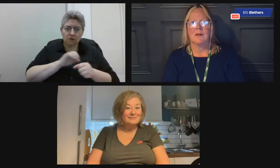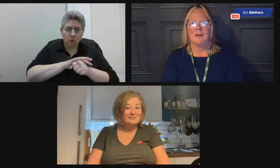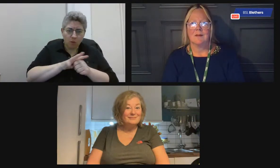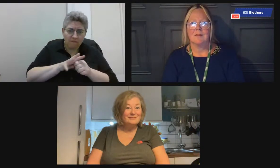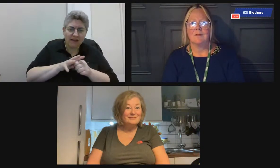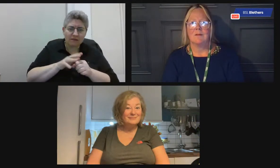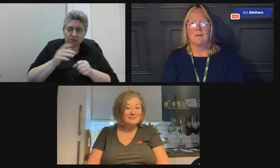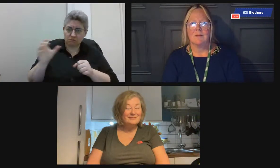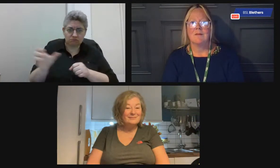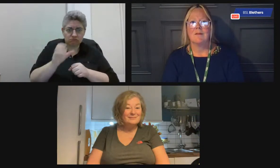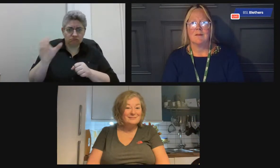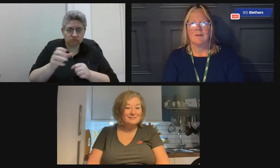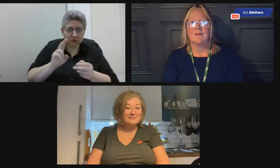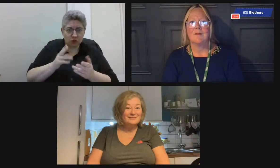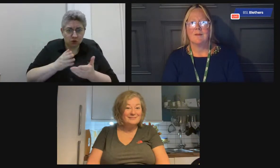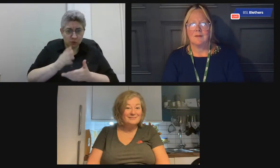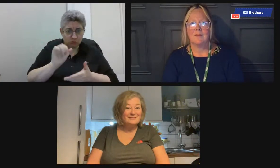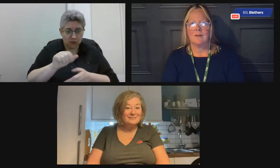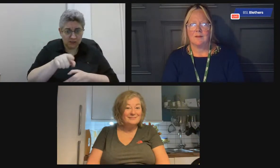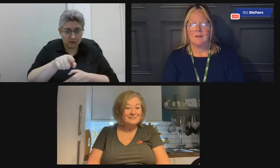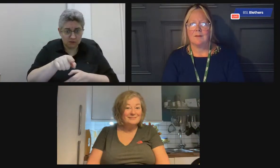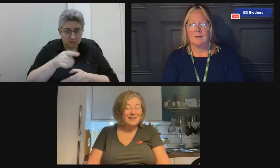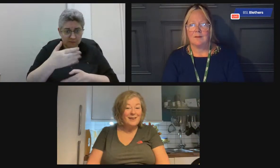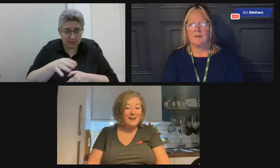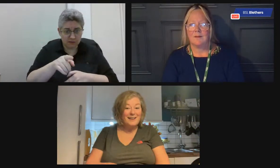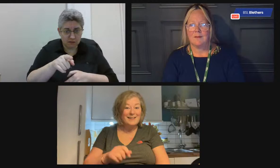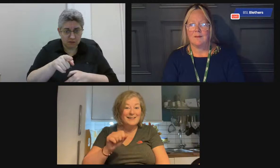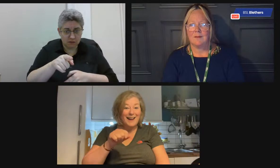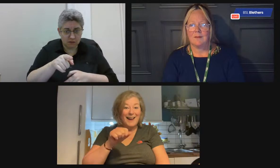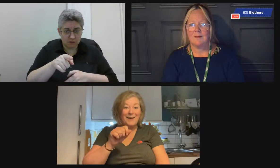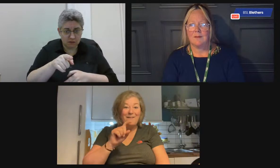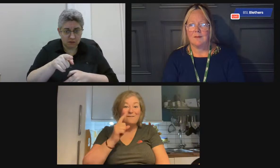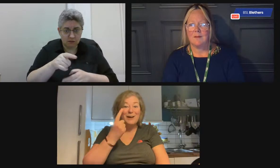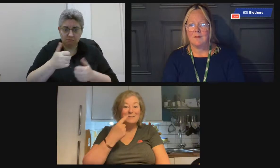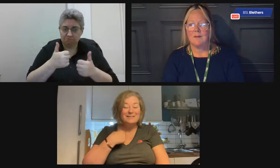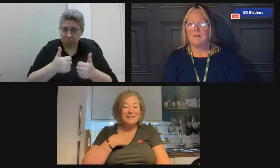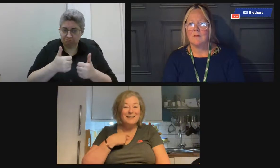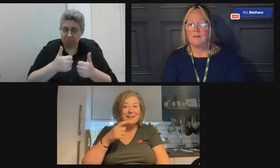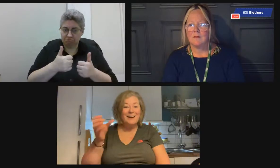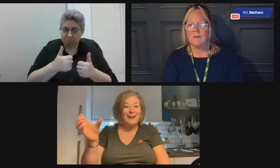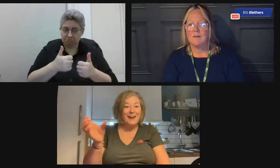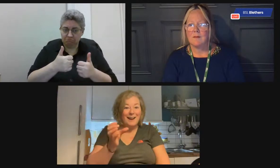Colin, did you have any issues with interpreters even although you were going through COVID?